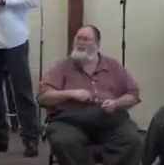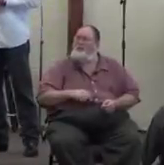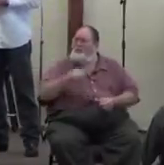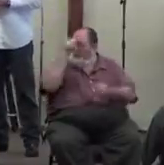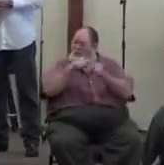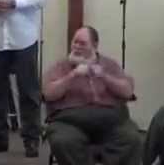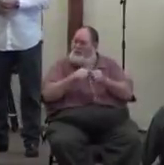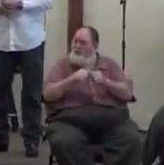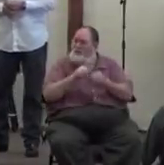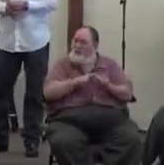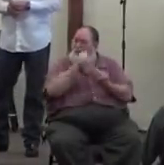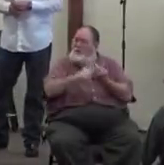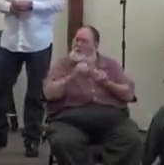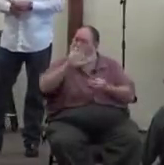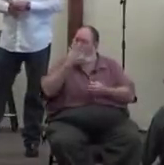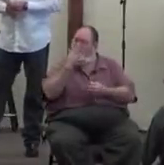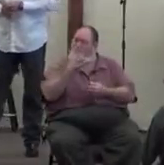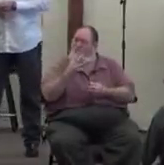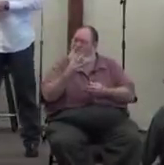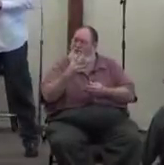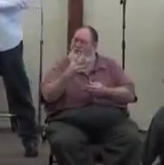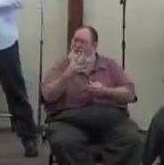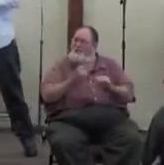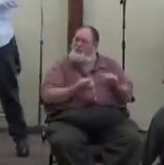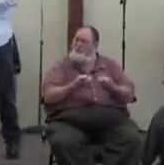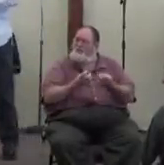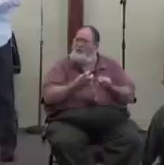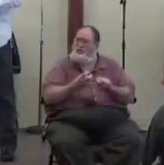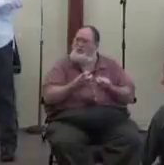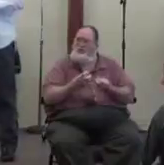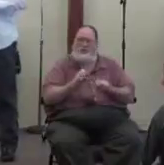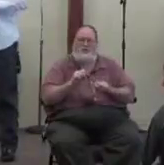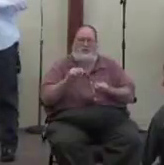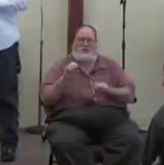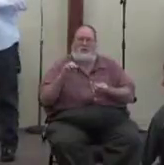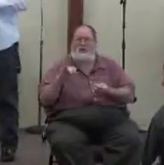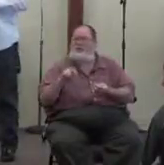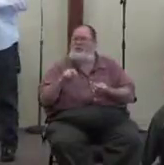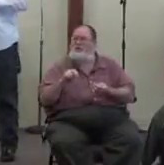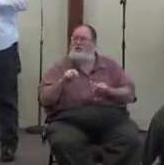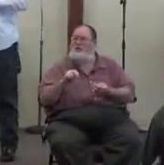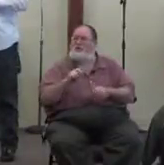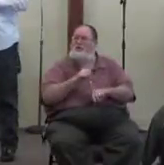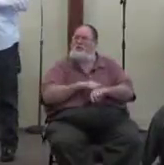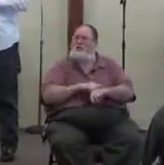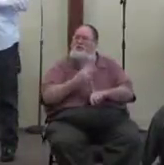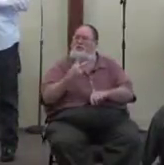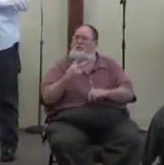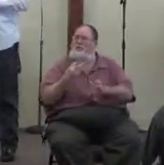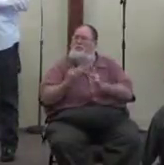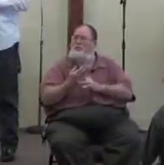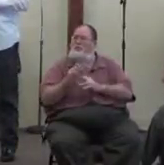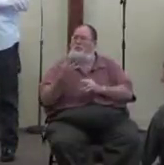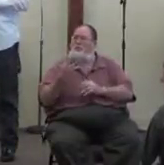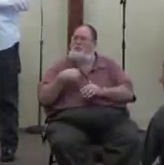reminder, April 5th. Skate station, and from 2 to 4 we're going to be skating, but we're going to,